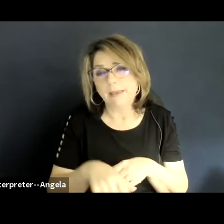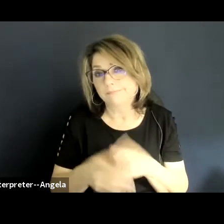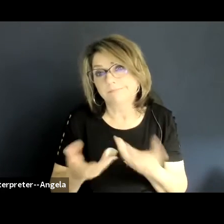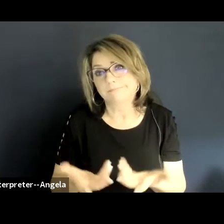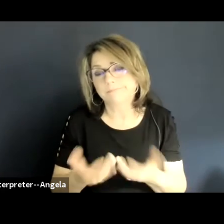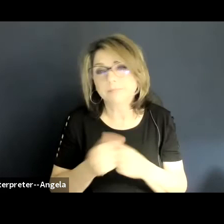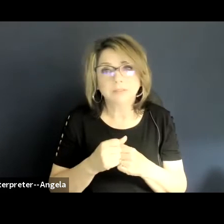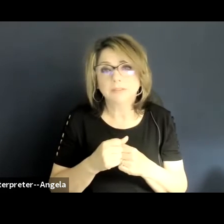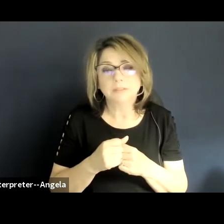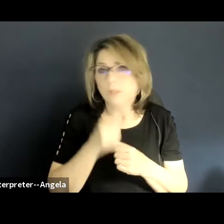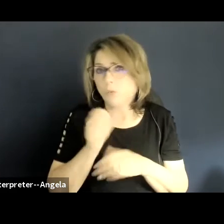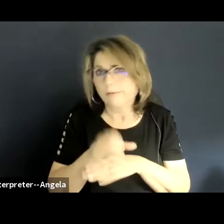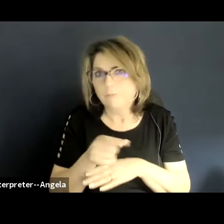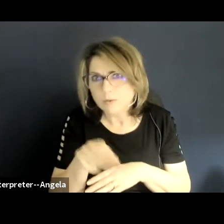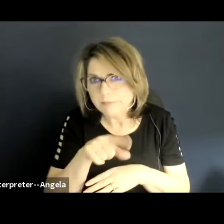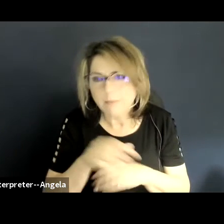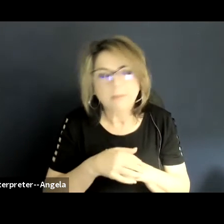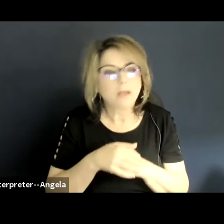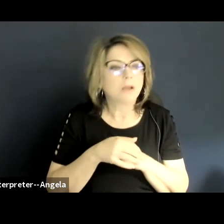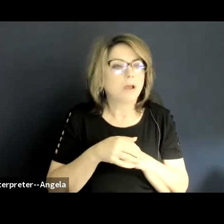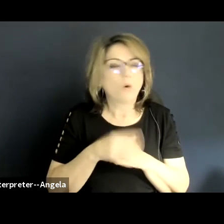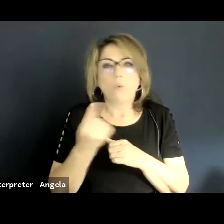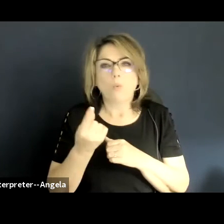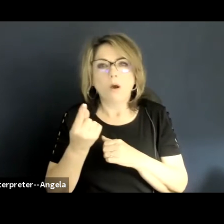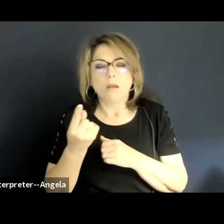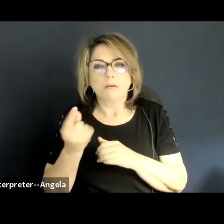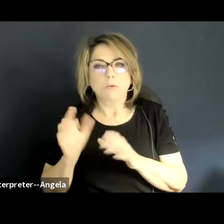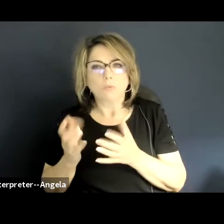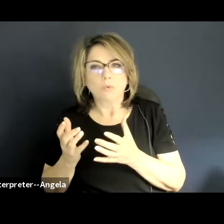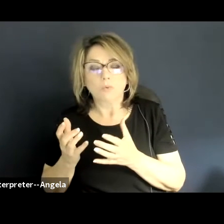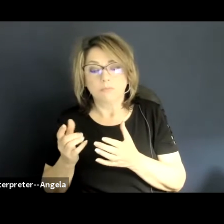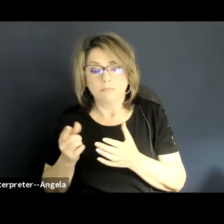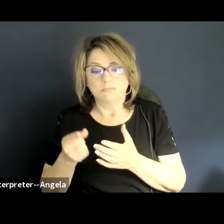there was one side that didn't want